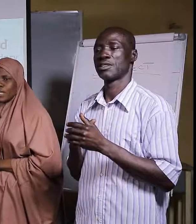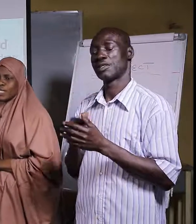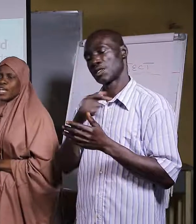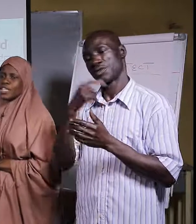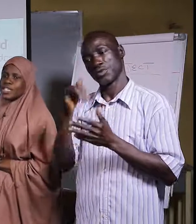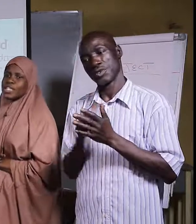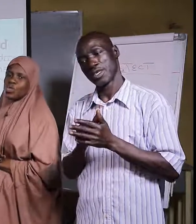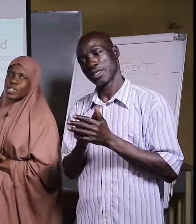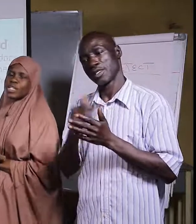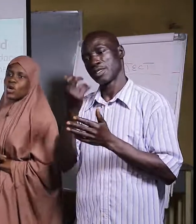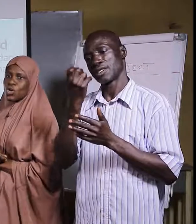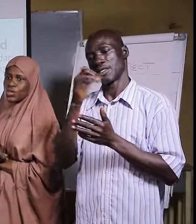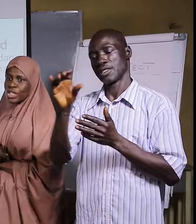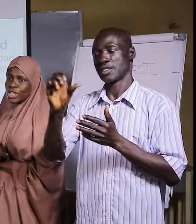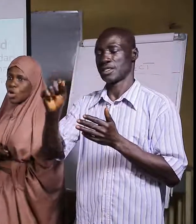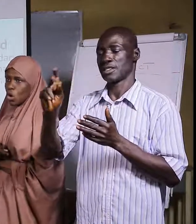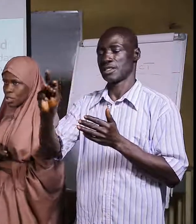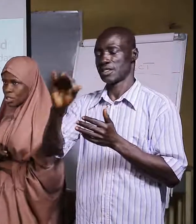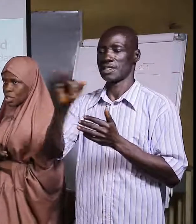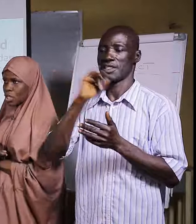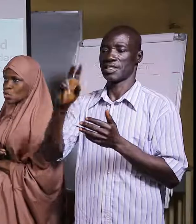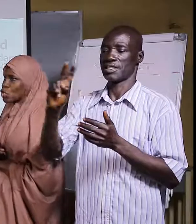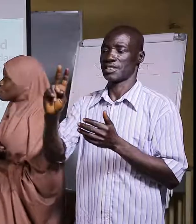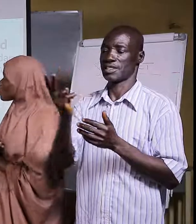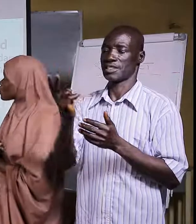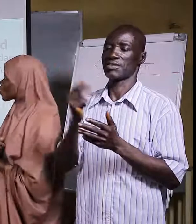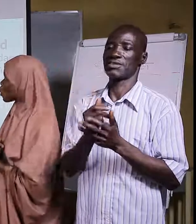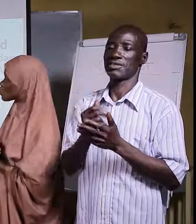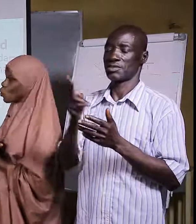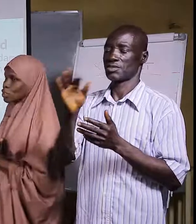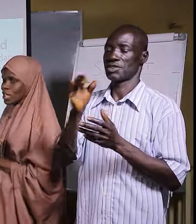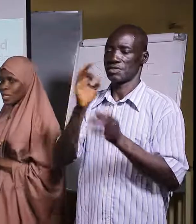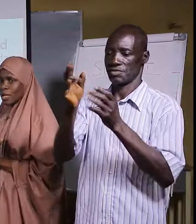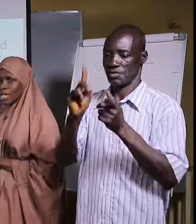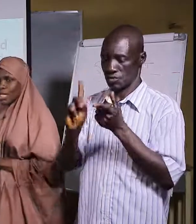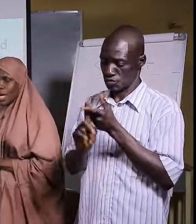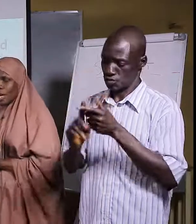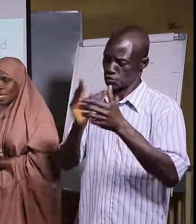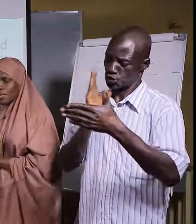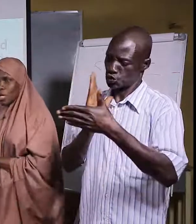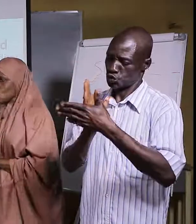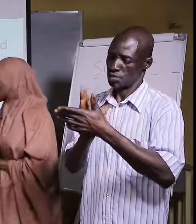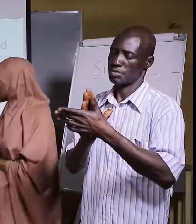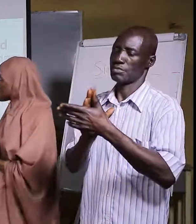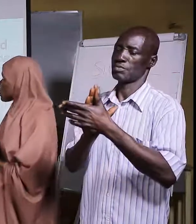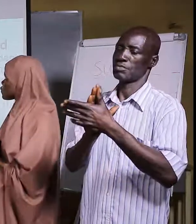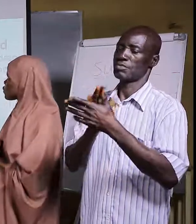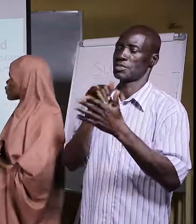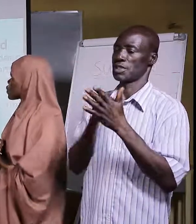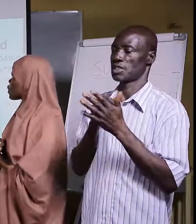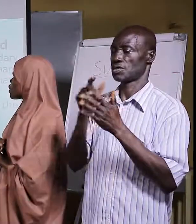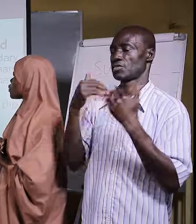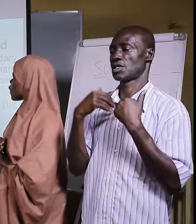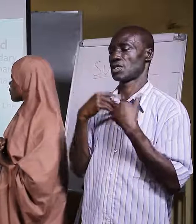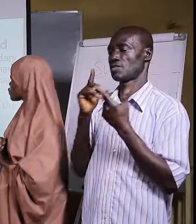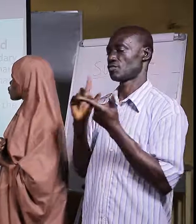we said the snail is its what? Secondary host. So if you want to cut or curtail their life cycle, you have to